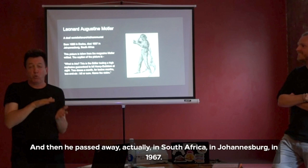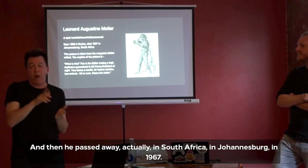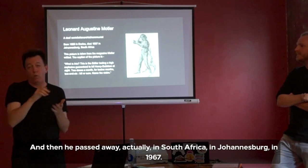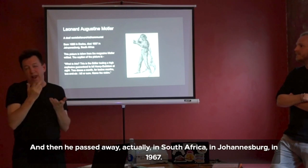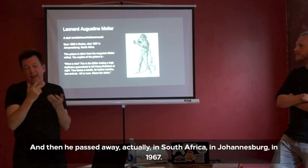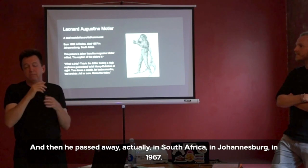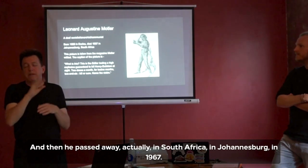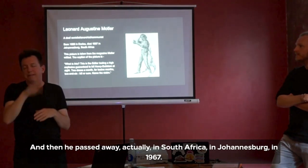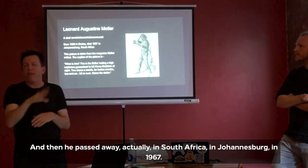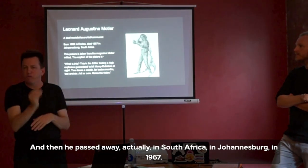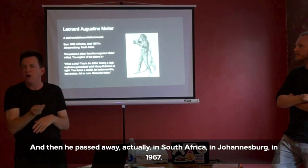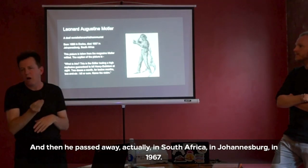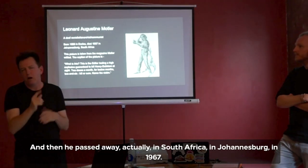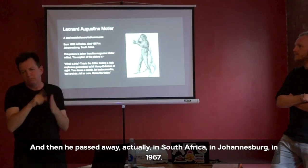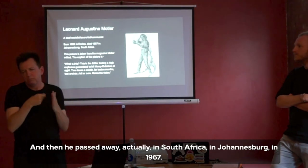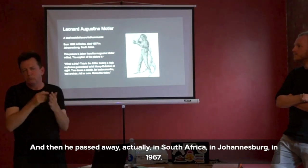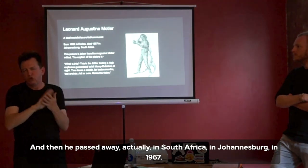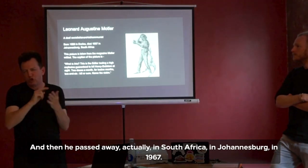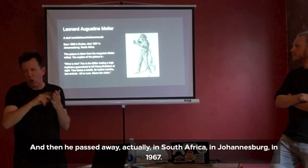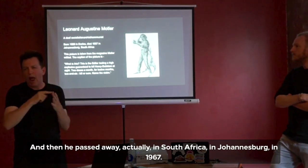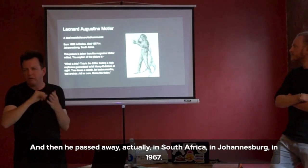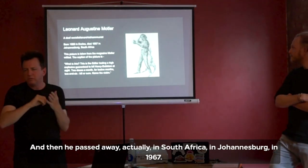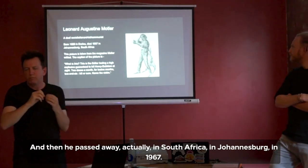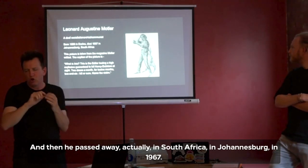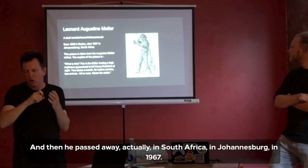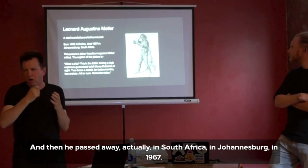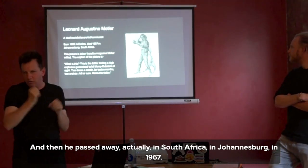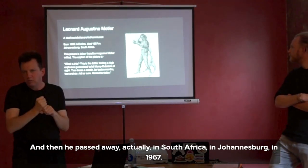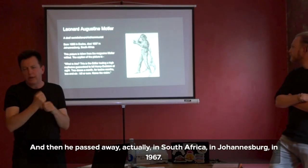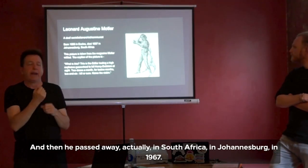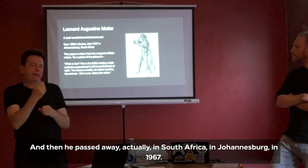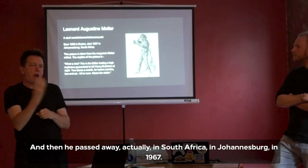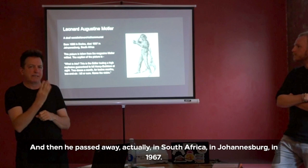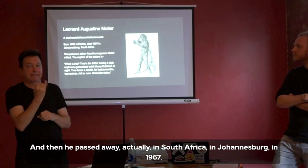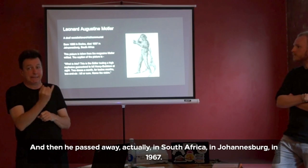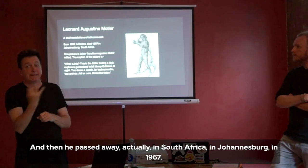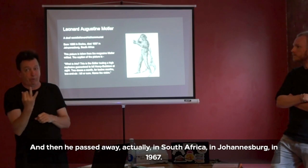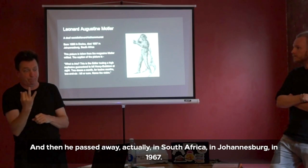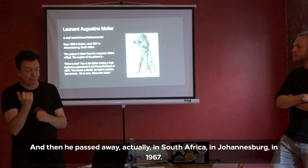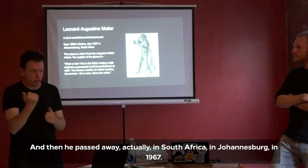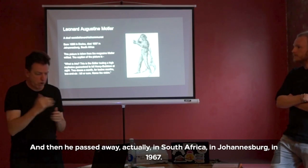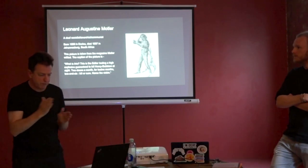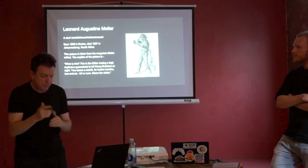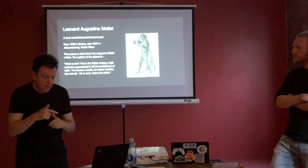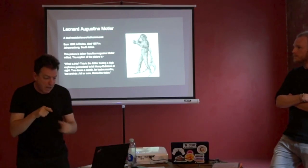and then he passed away actually in South Africa, in Johannesburg, in 1967.